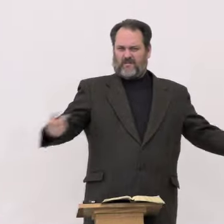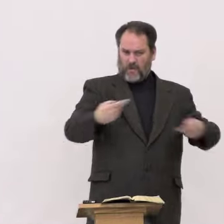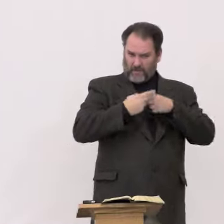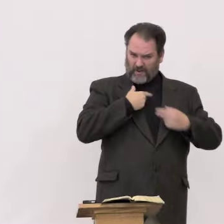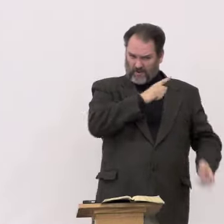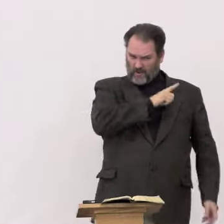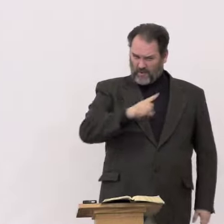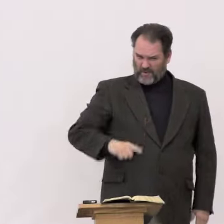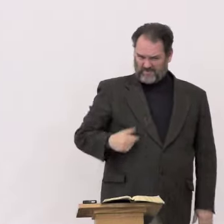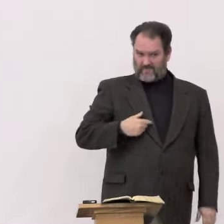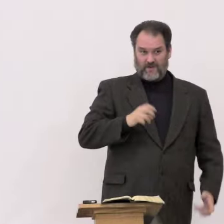Hold up.